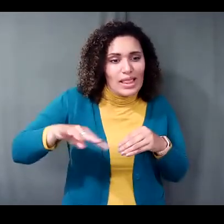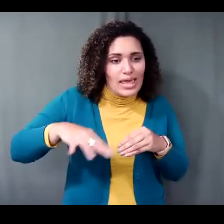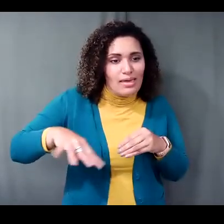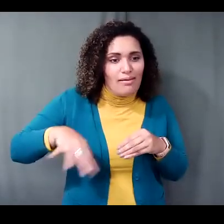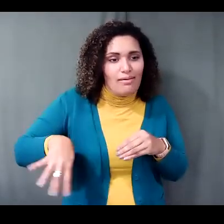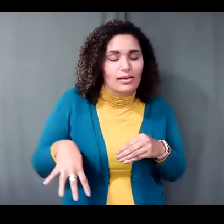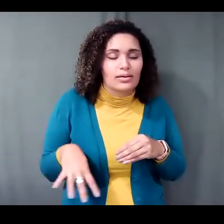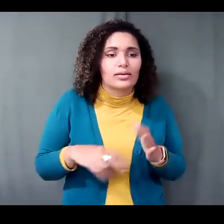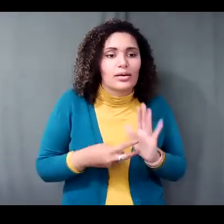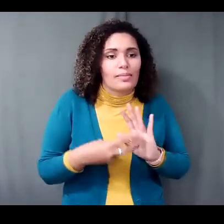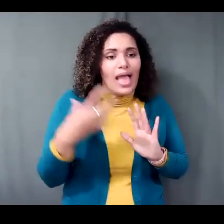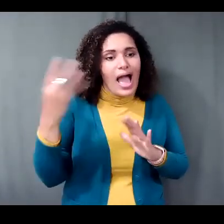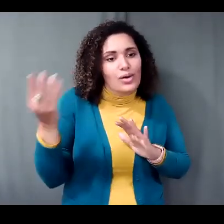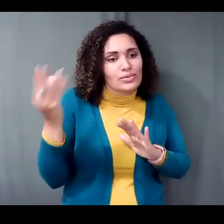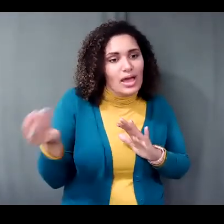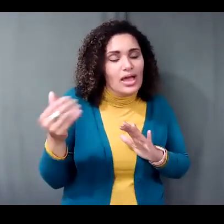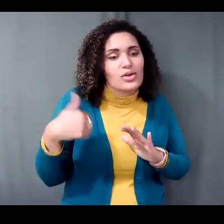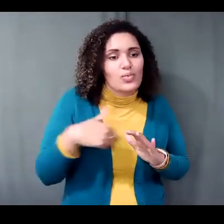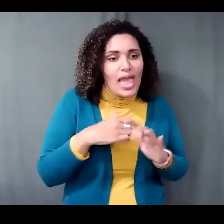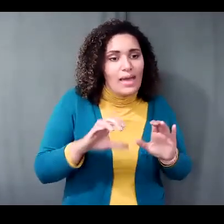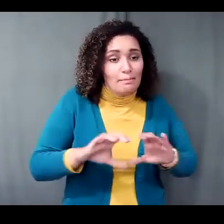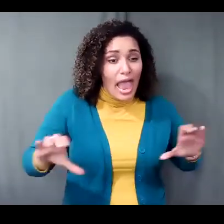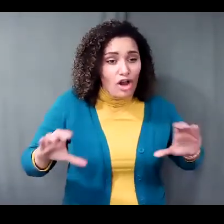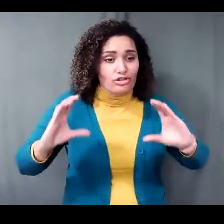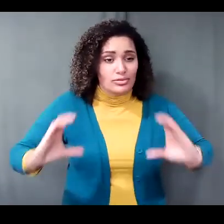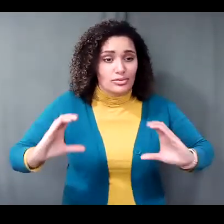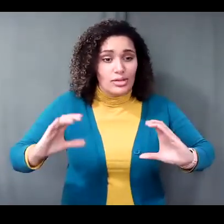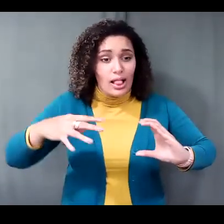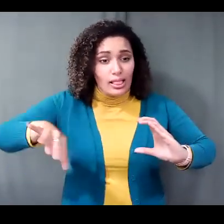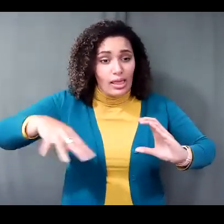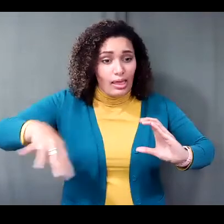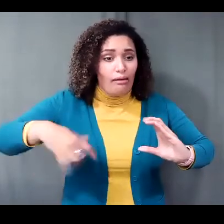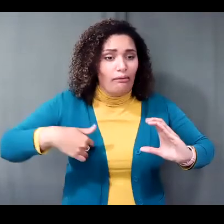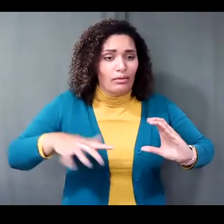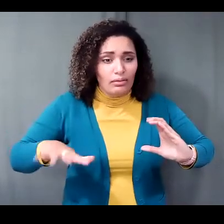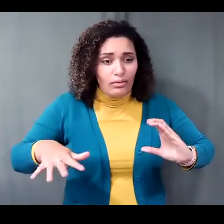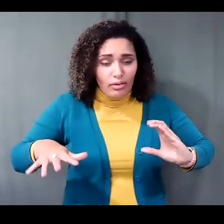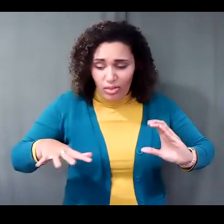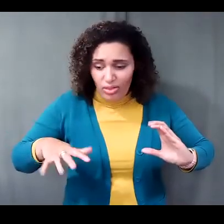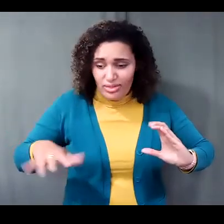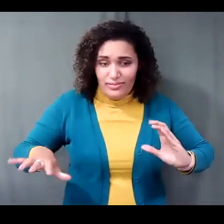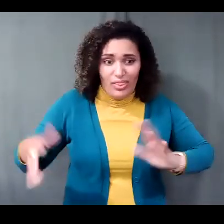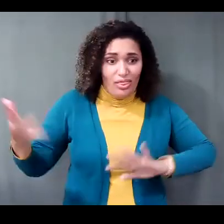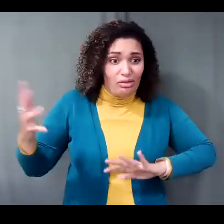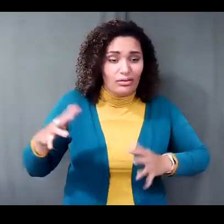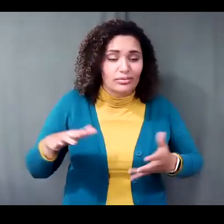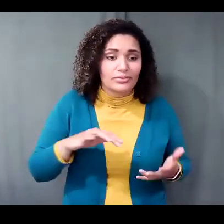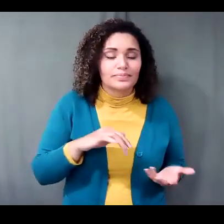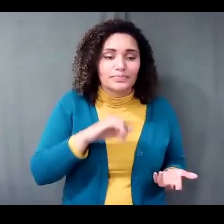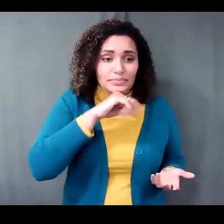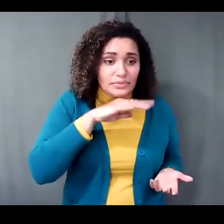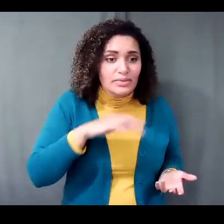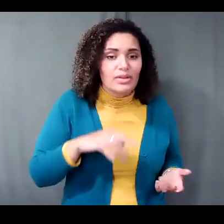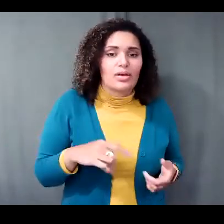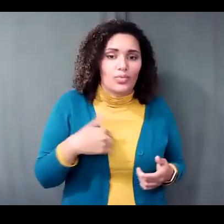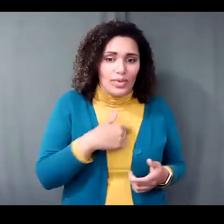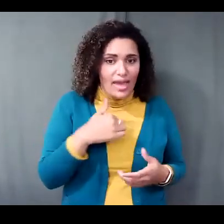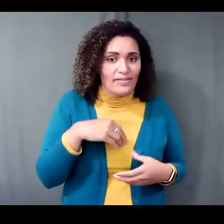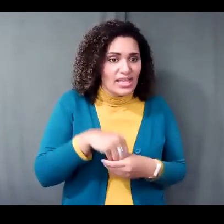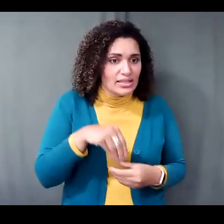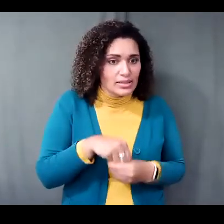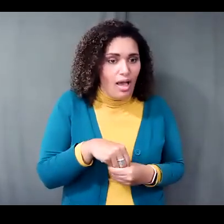get it low. Yeah. And it's not. It is in an environment that's hard for yeast to live in, but not because of the super